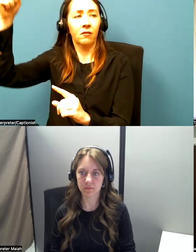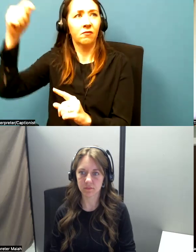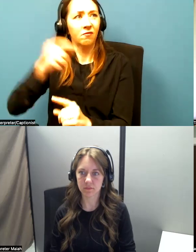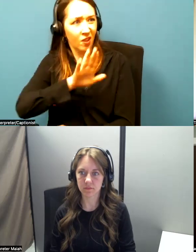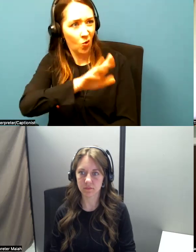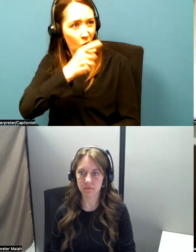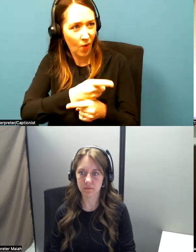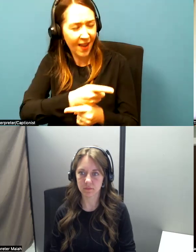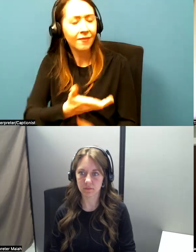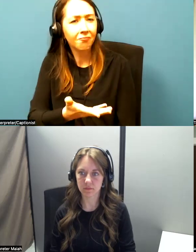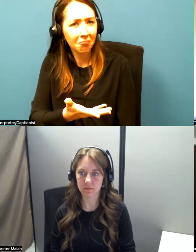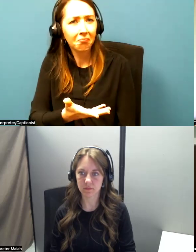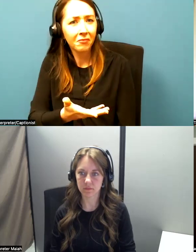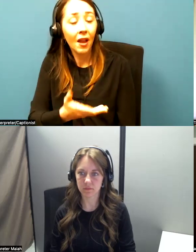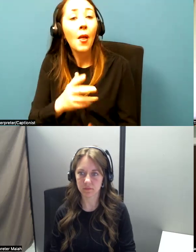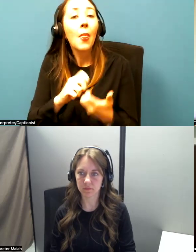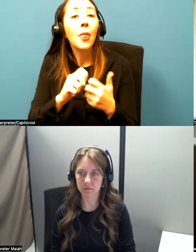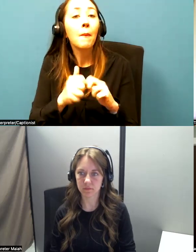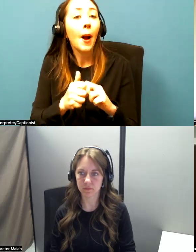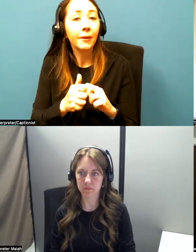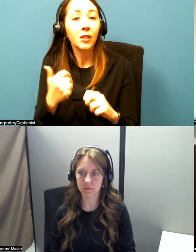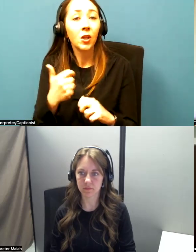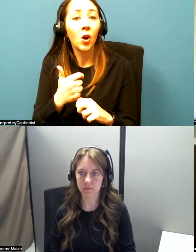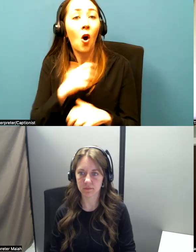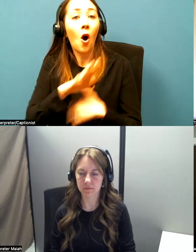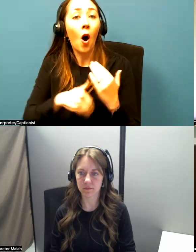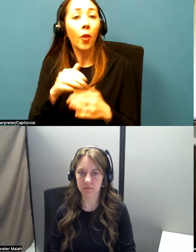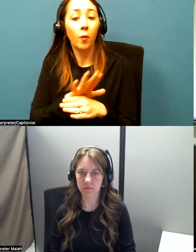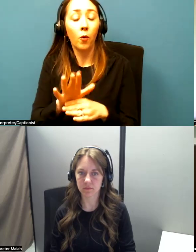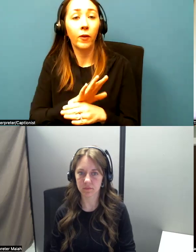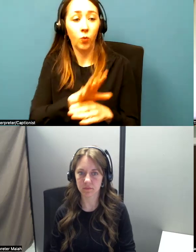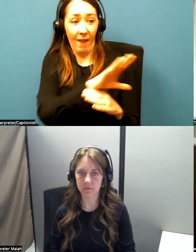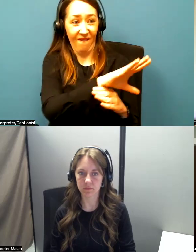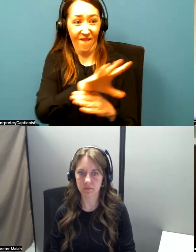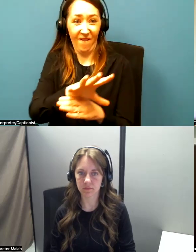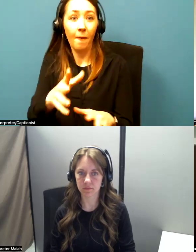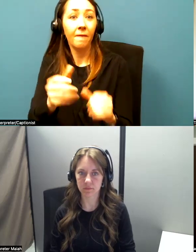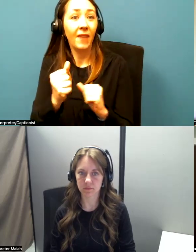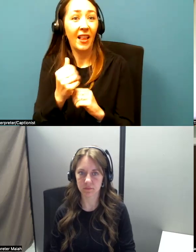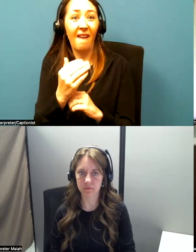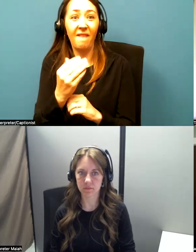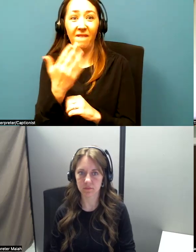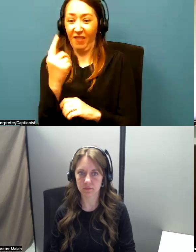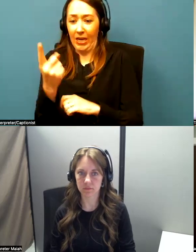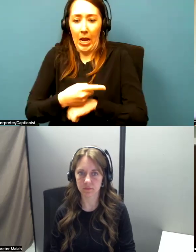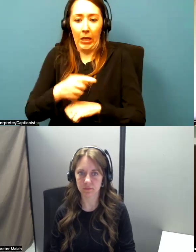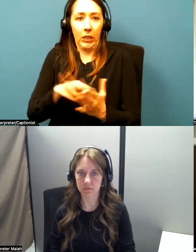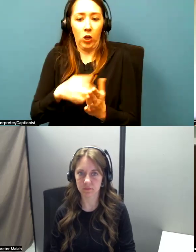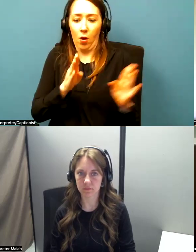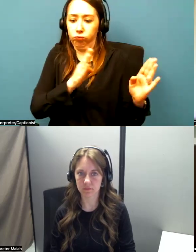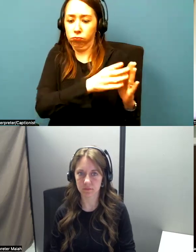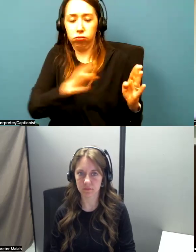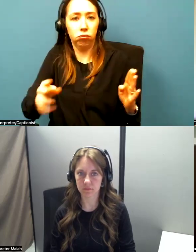right. The problem is that we shoot the movies so fast, in a 15-day schedule on,